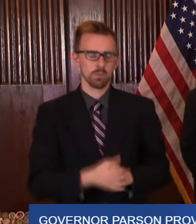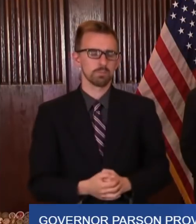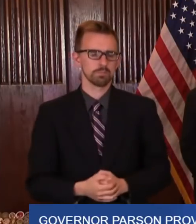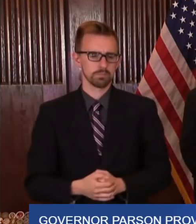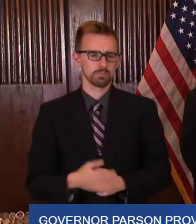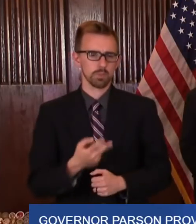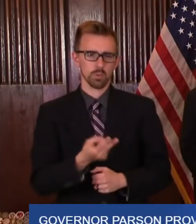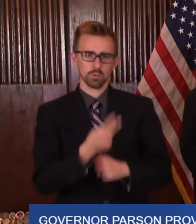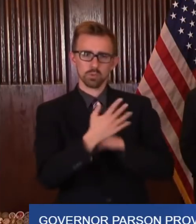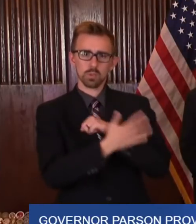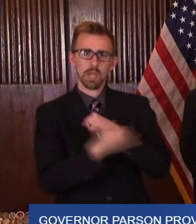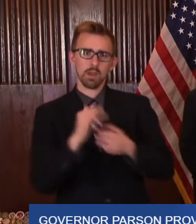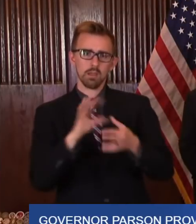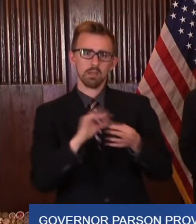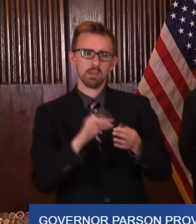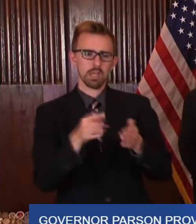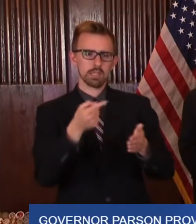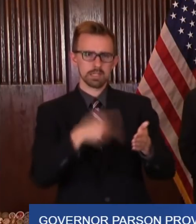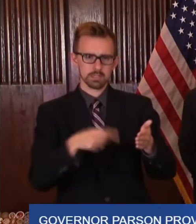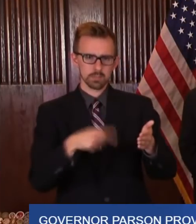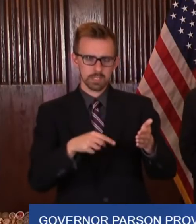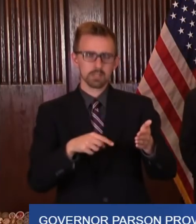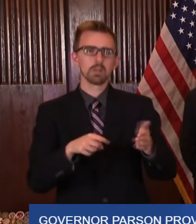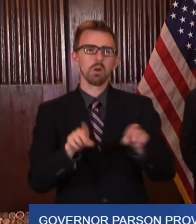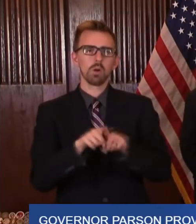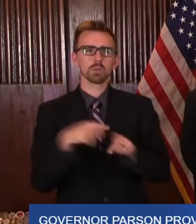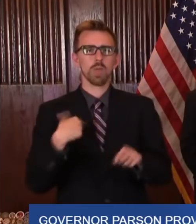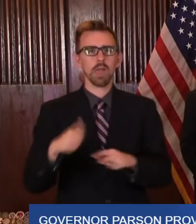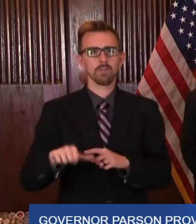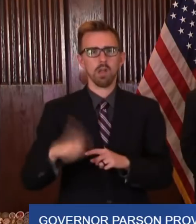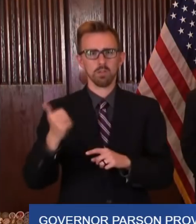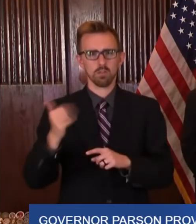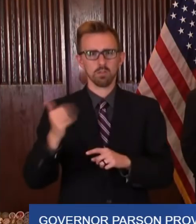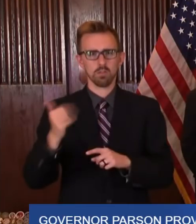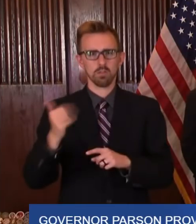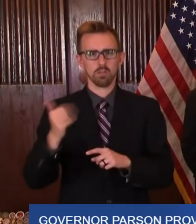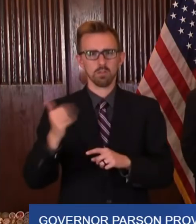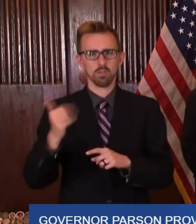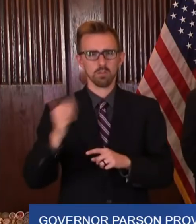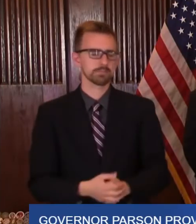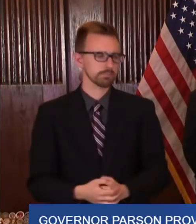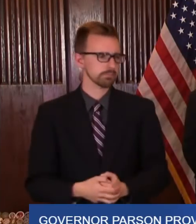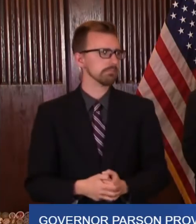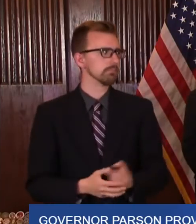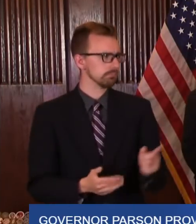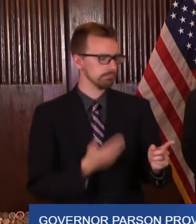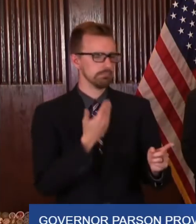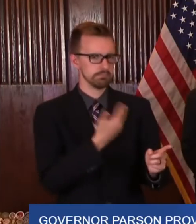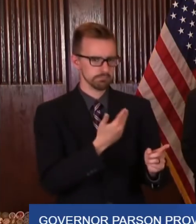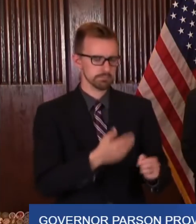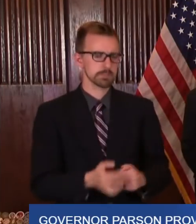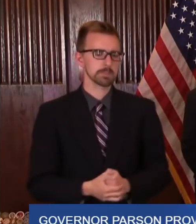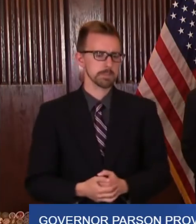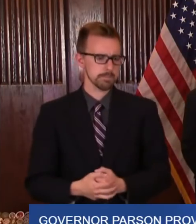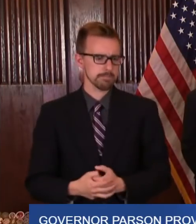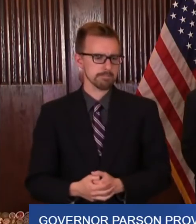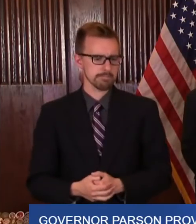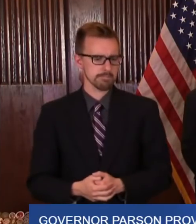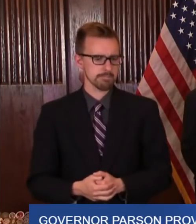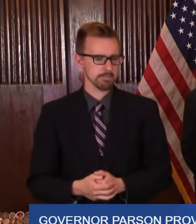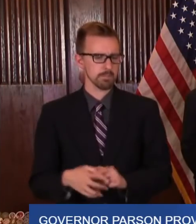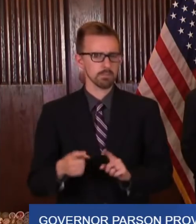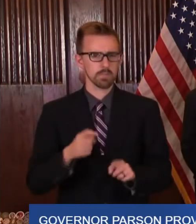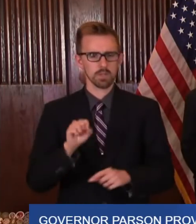the 2 counties I mentioned next week, and then we have the other ones that we're looking at. All right, thank you. This question is